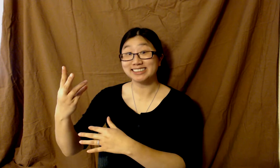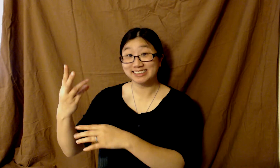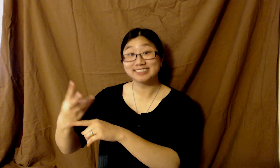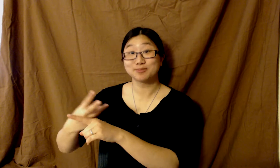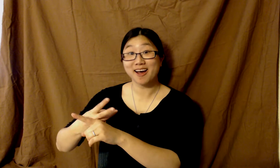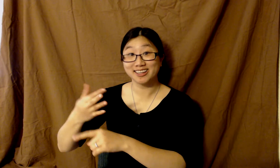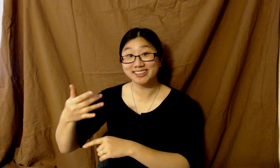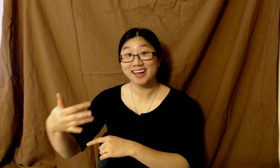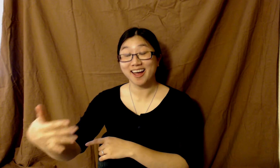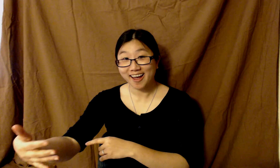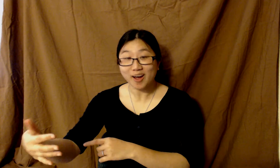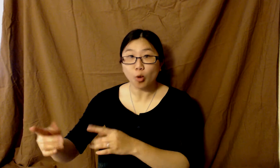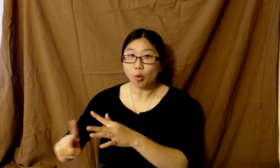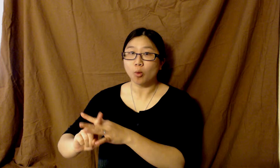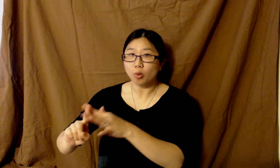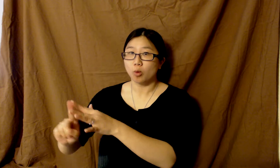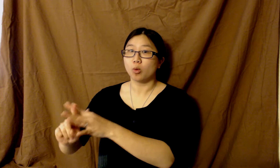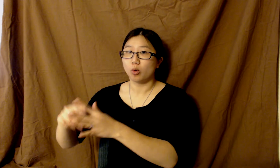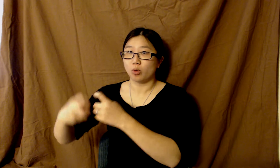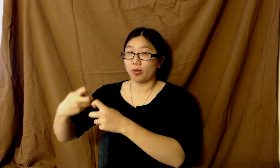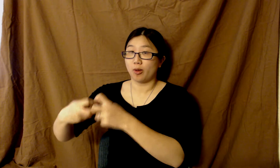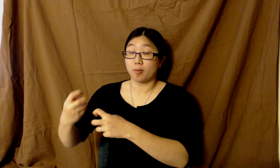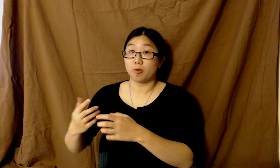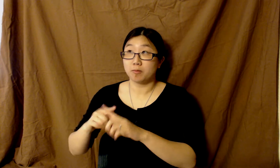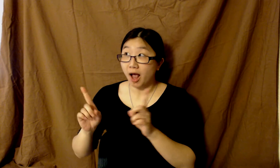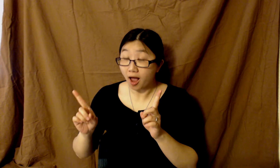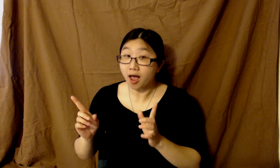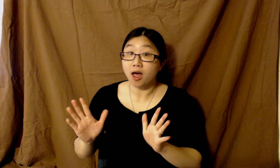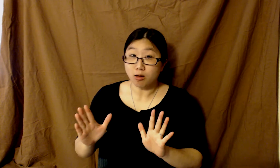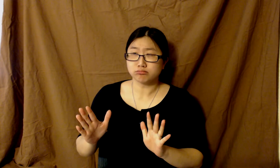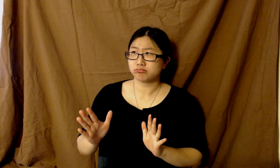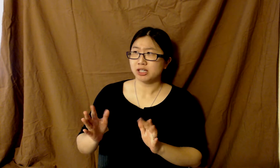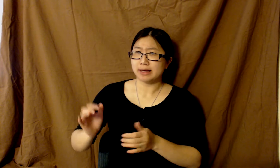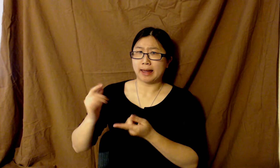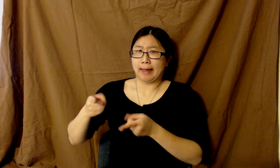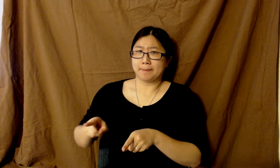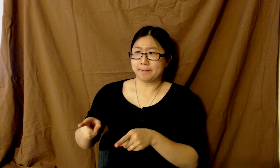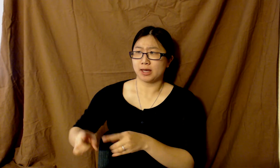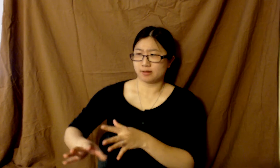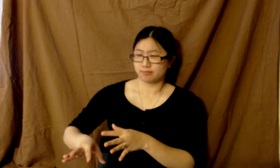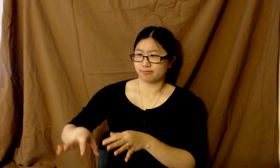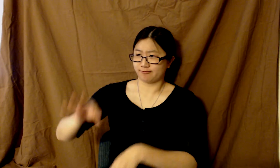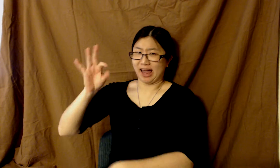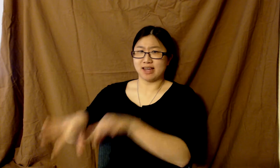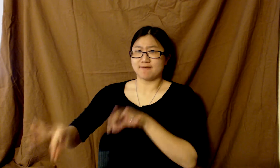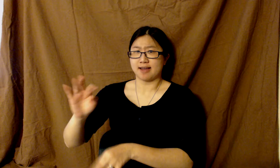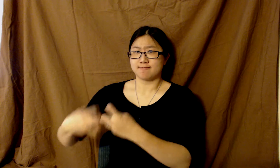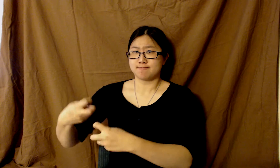take the person we're dating back to the bar where we met them, or give them back to the friend that introduced